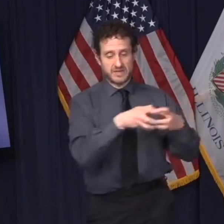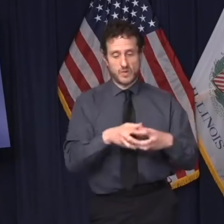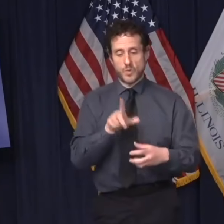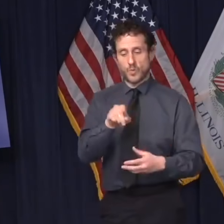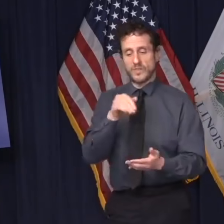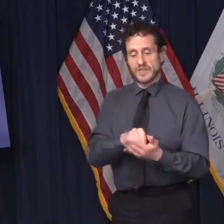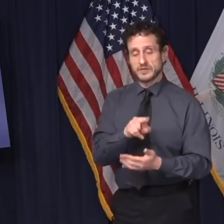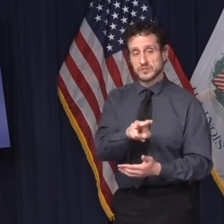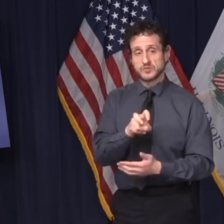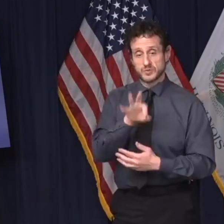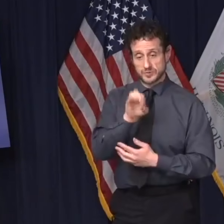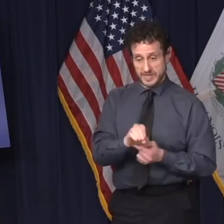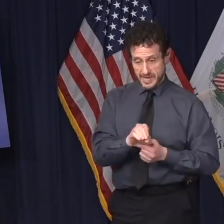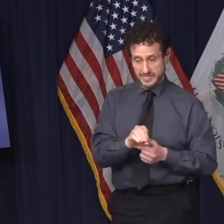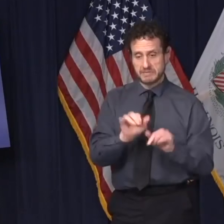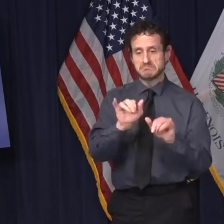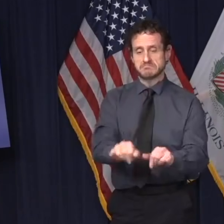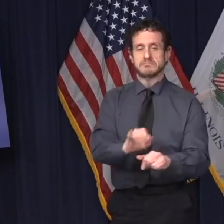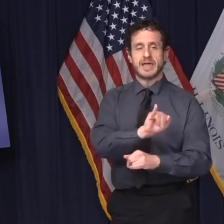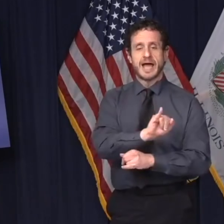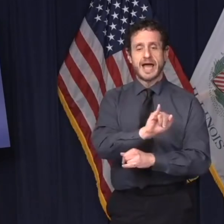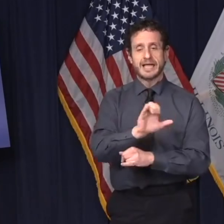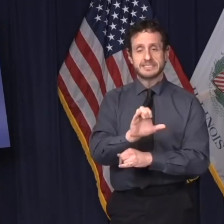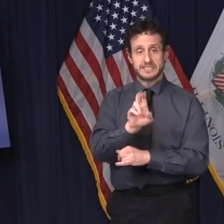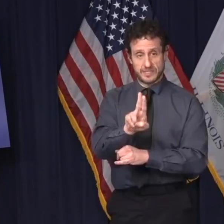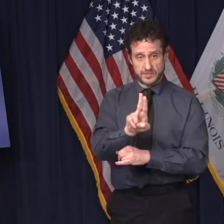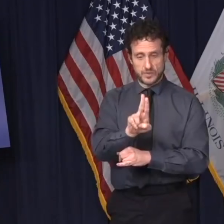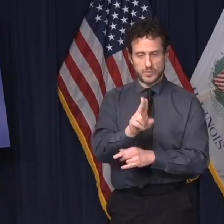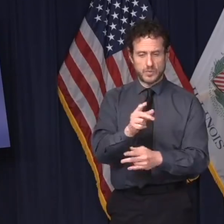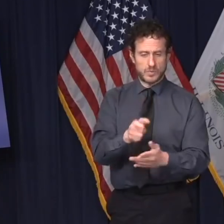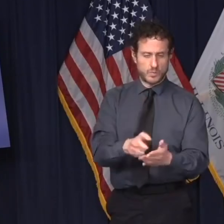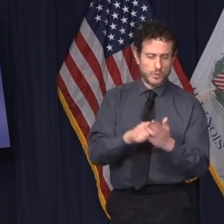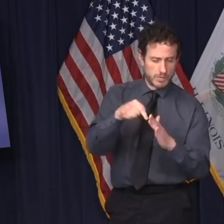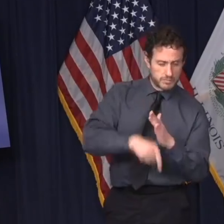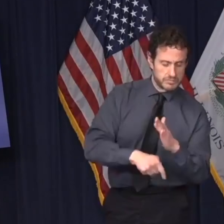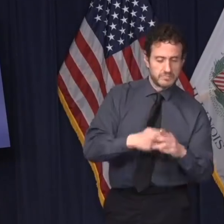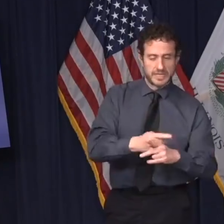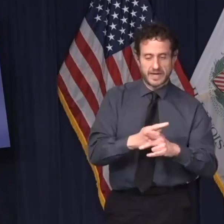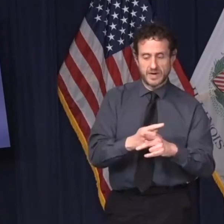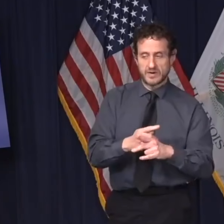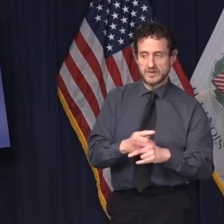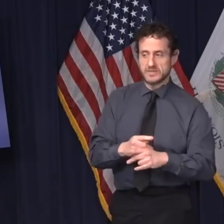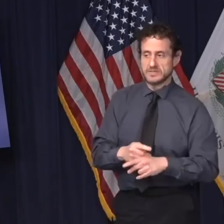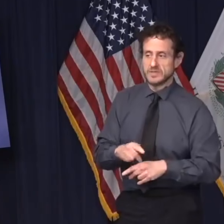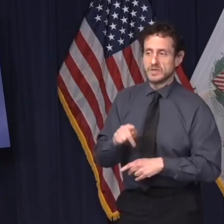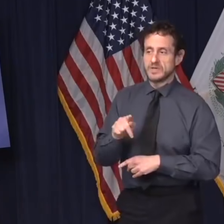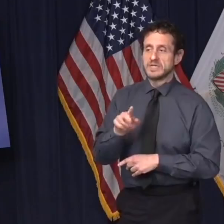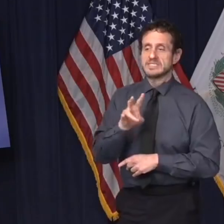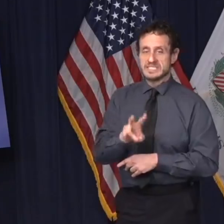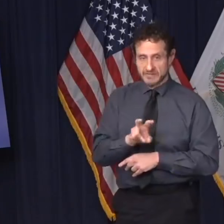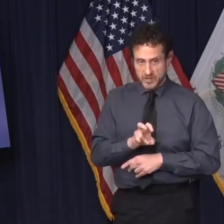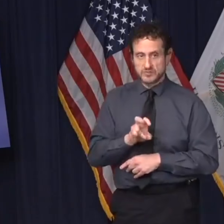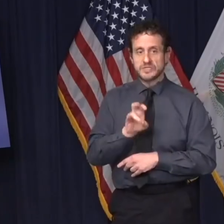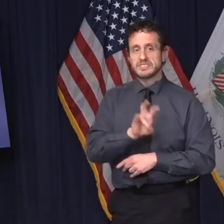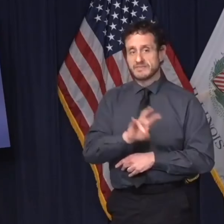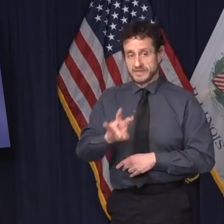1,290 were in the ICU, and 777 patients were on